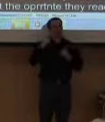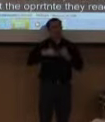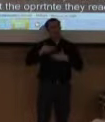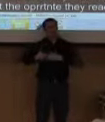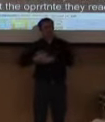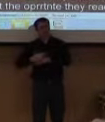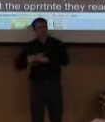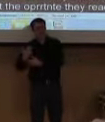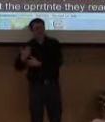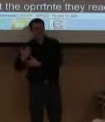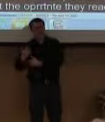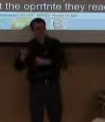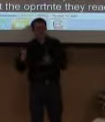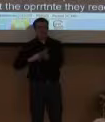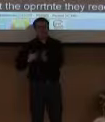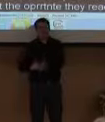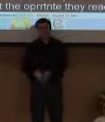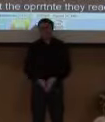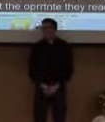the following morning.